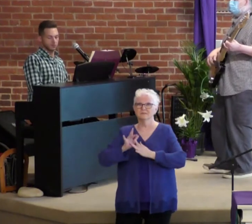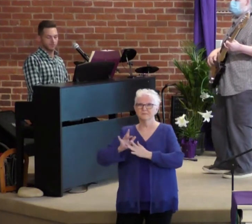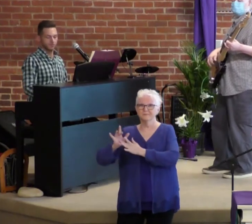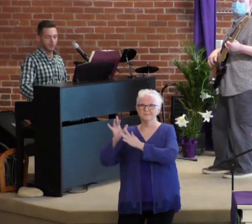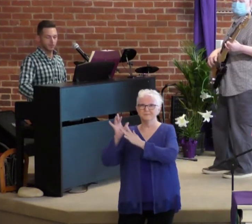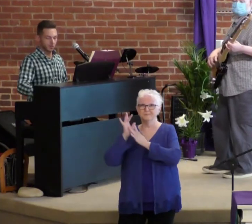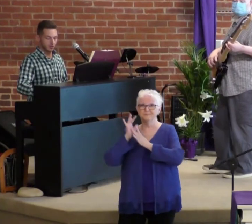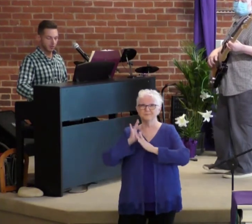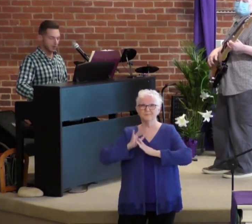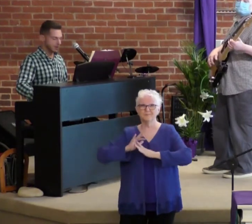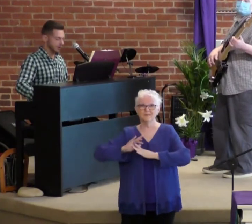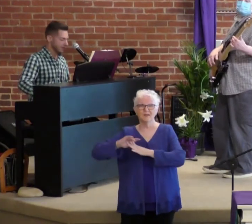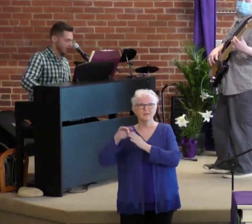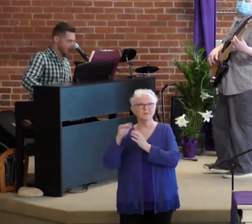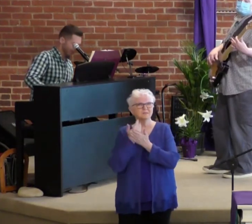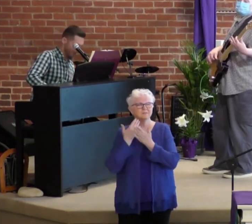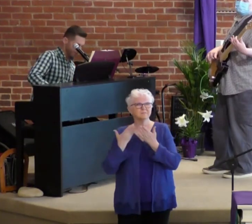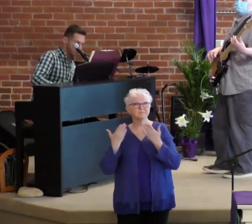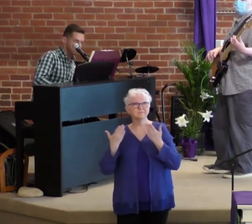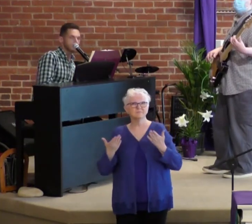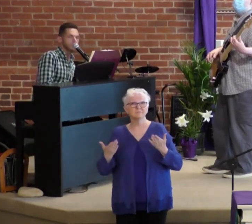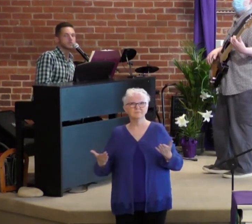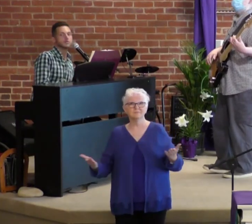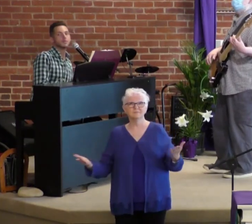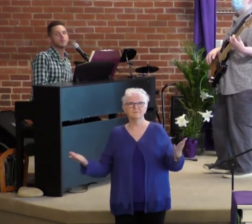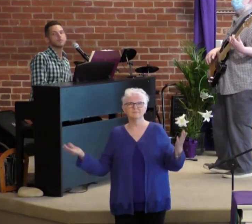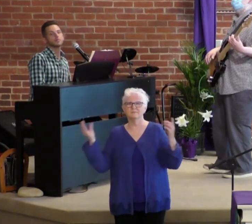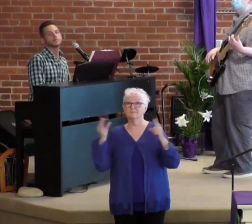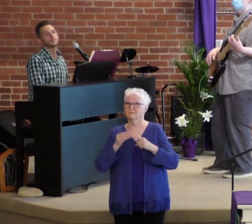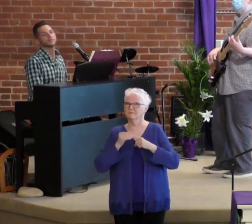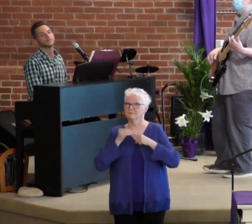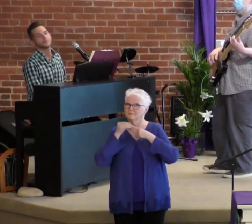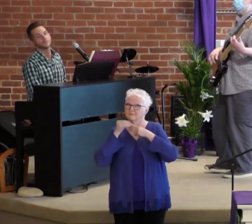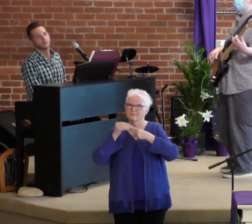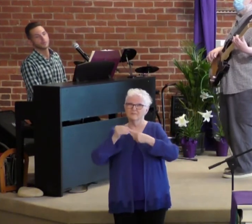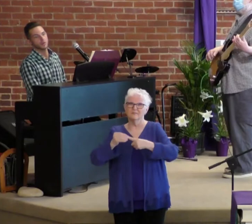Jesus, there's just something